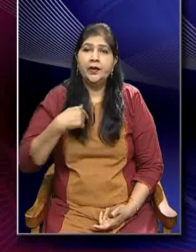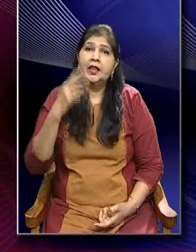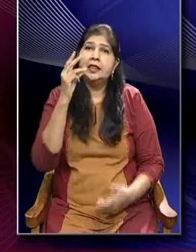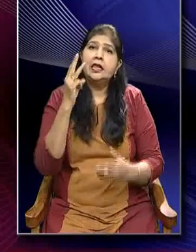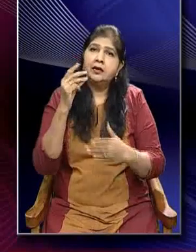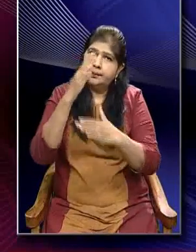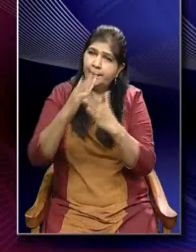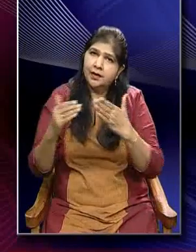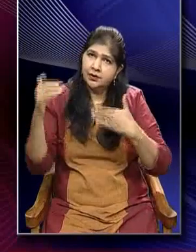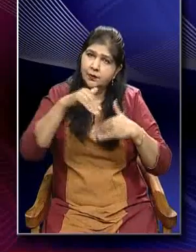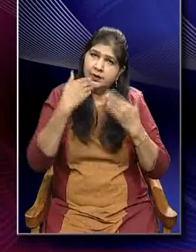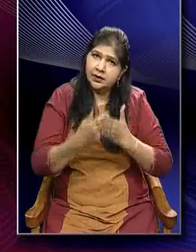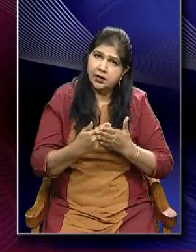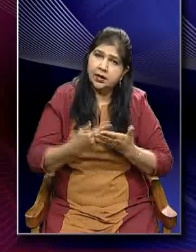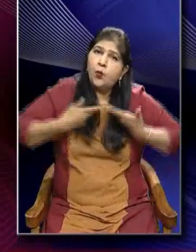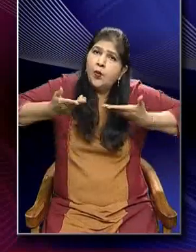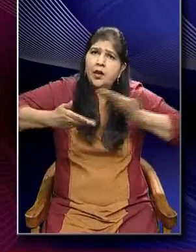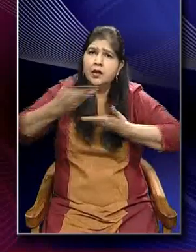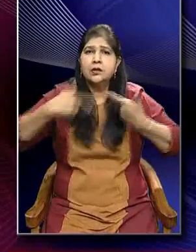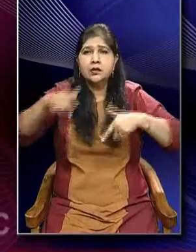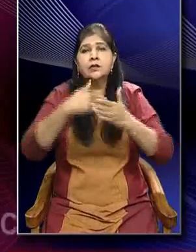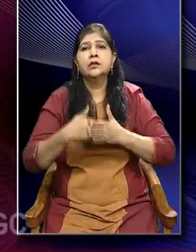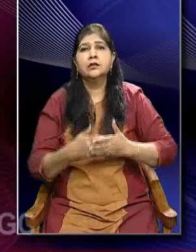third part, we shall discuss